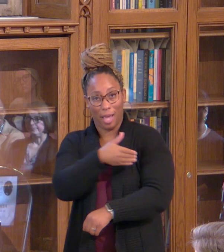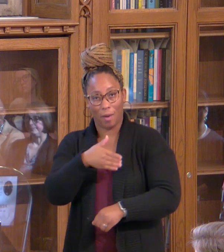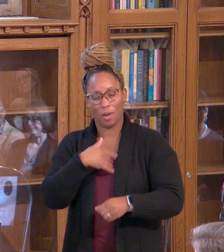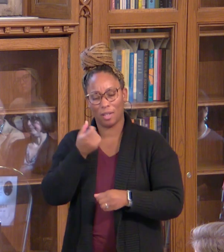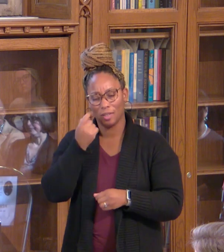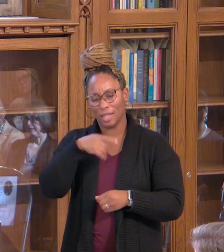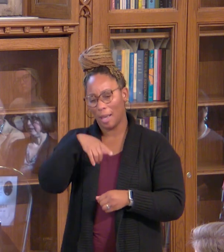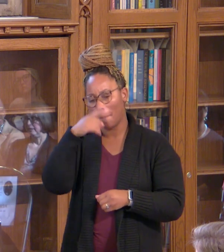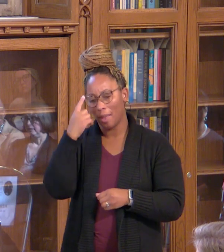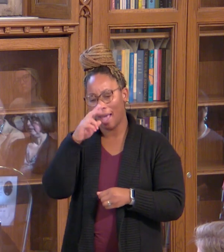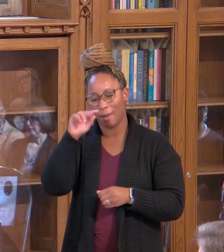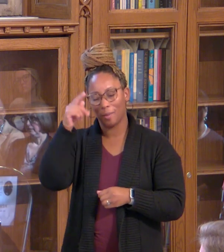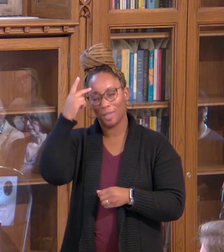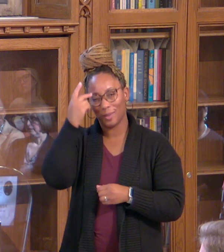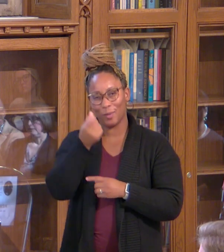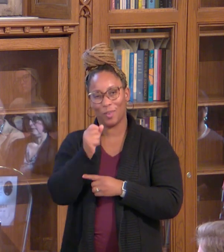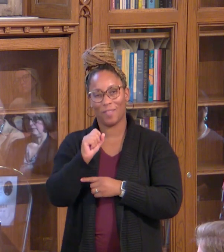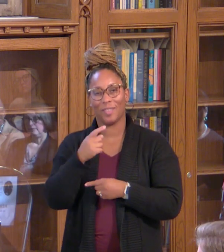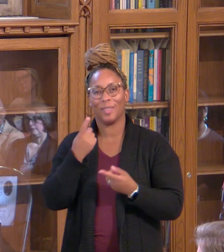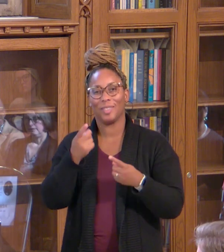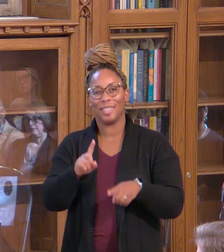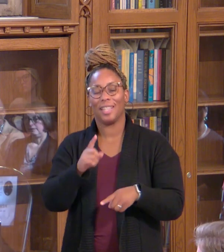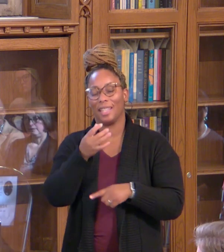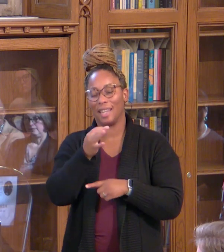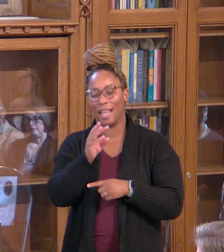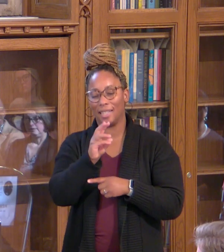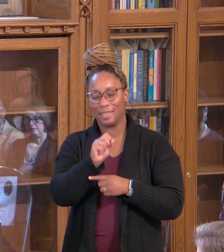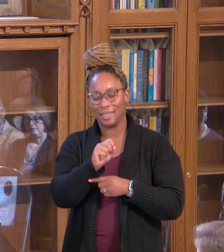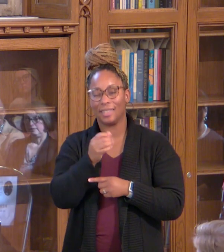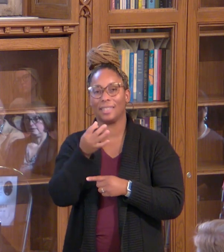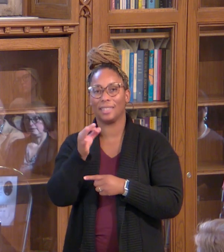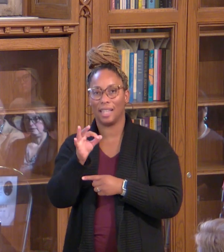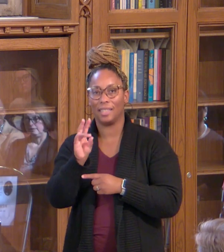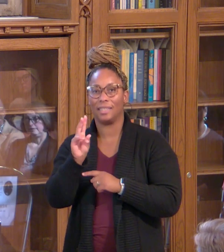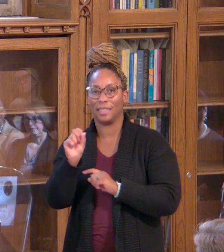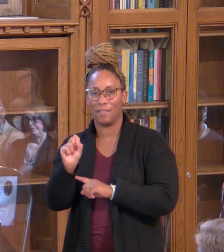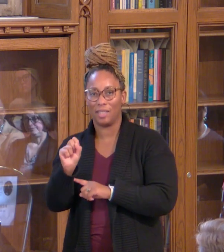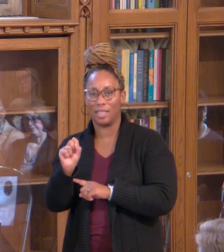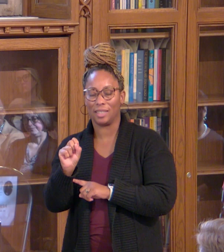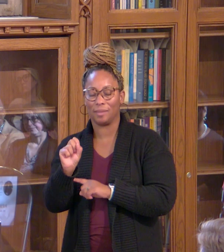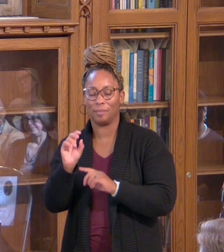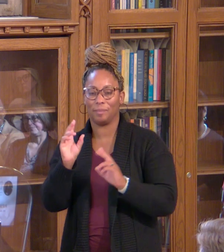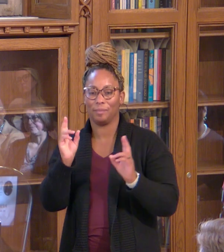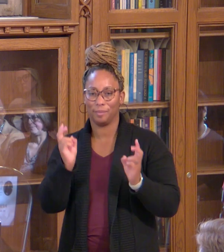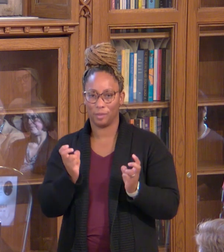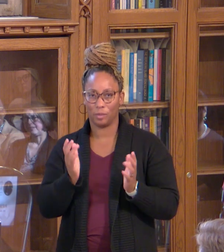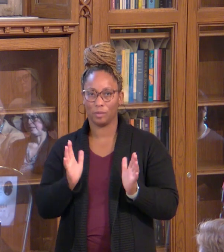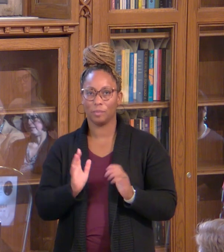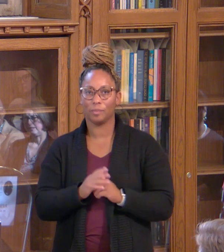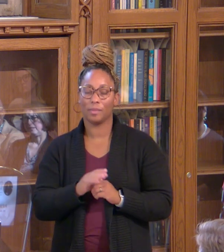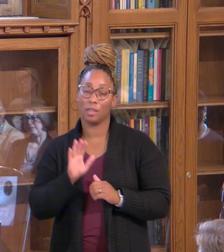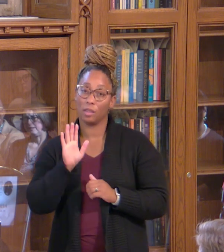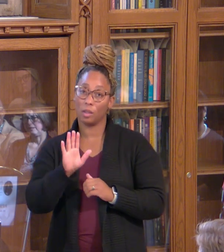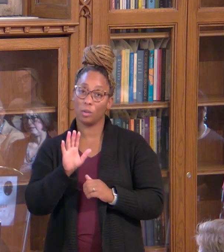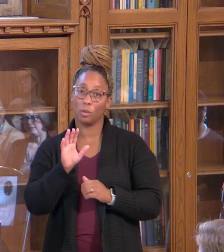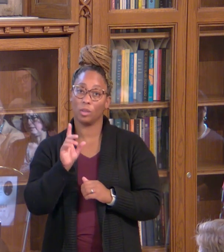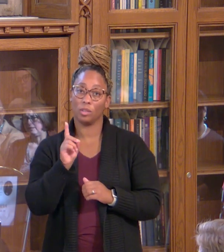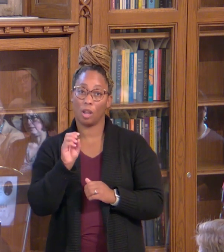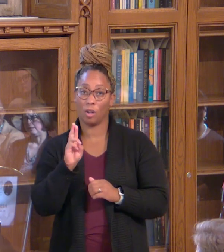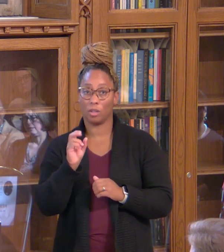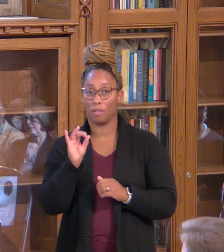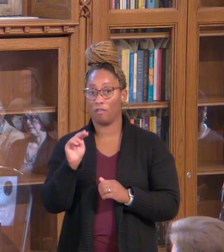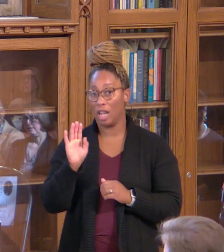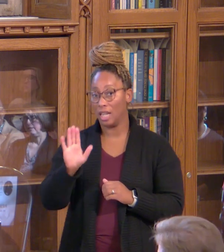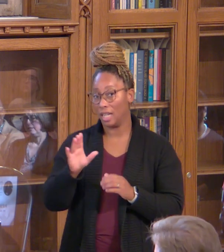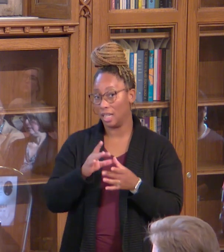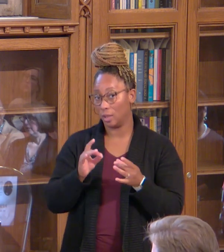revolution in the 1960s and 1970s unquote these are Franklin's words by the